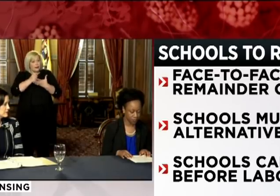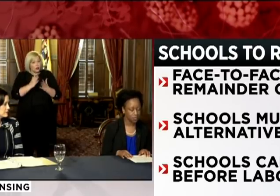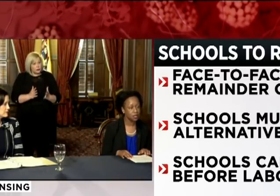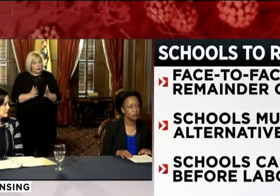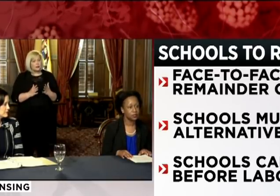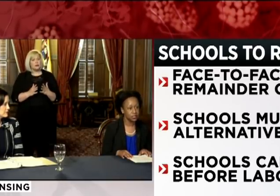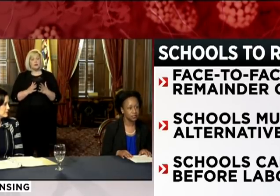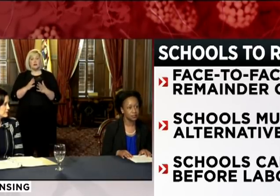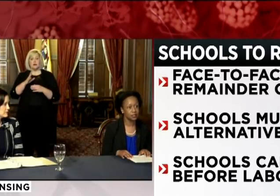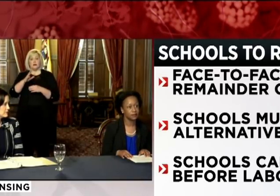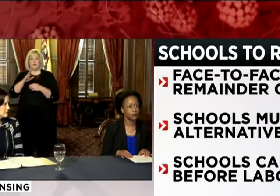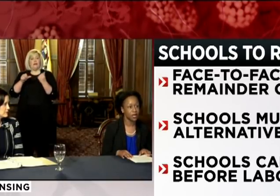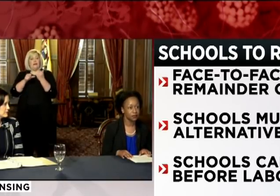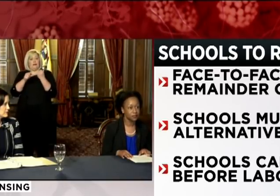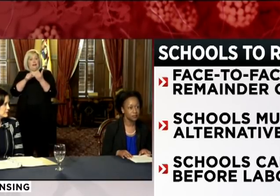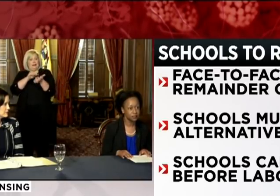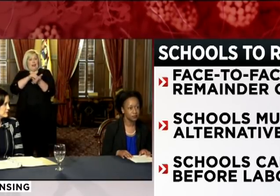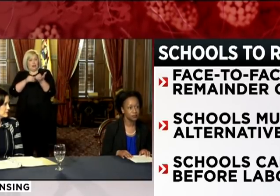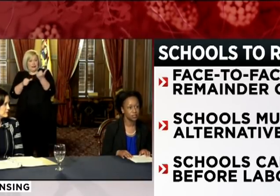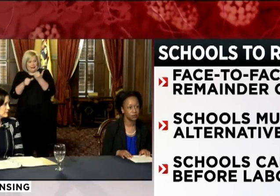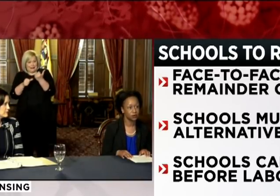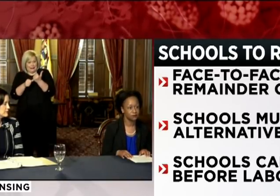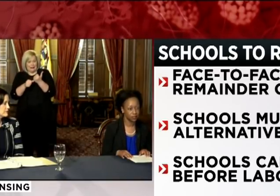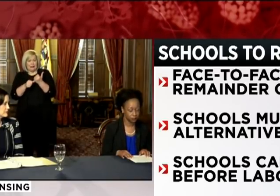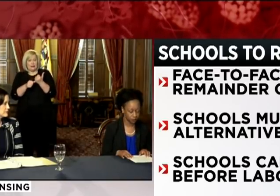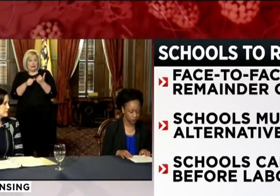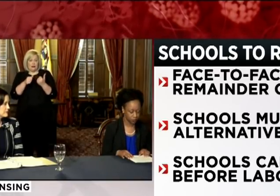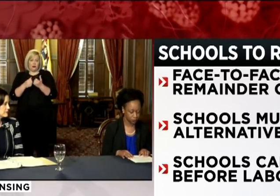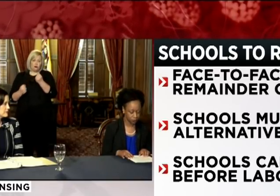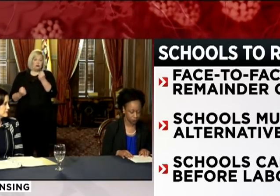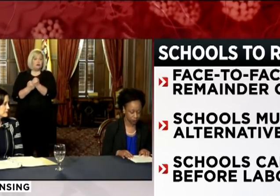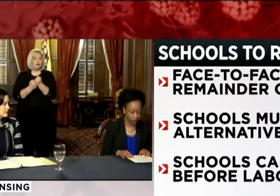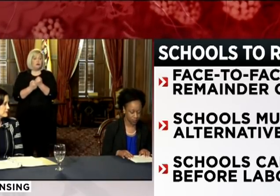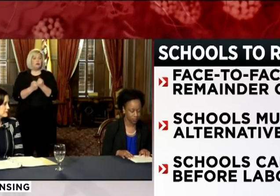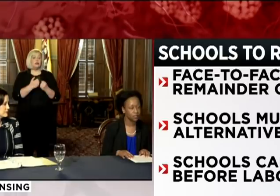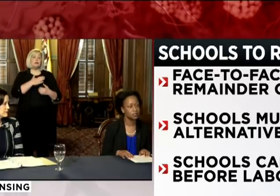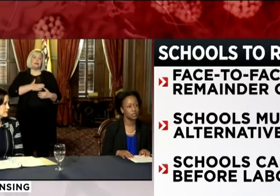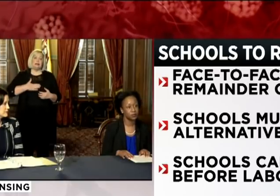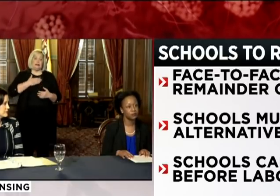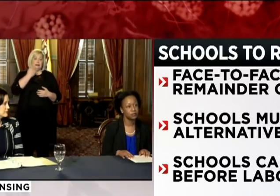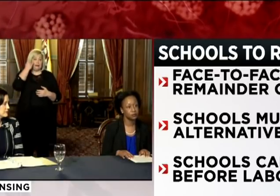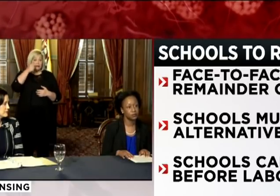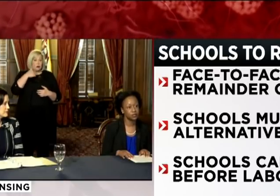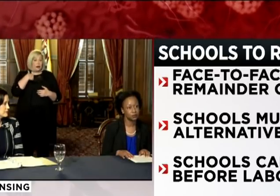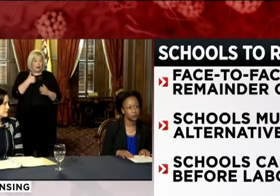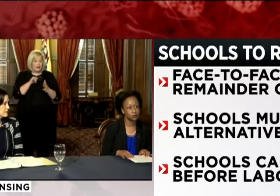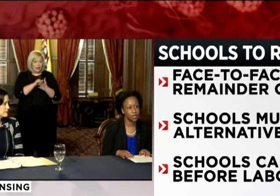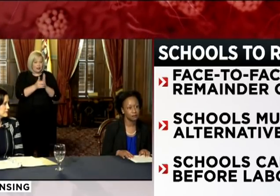staff them. Please, if you have the skills and you are available, go to our website,